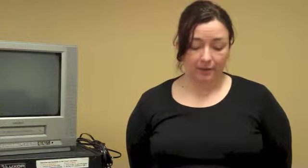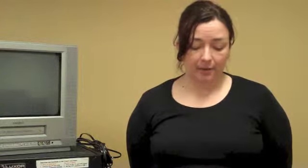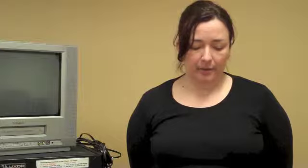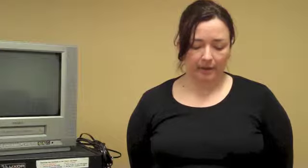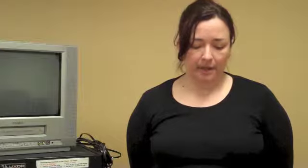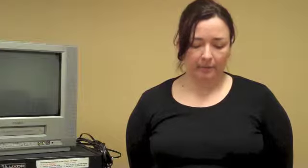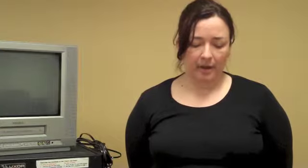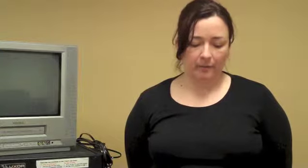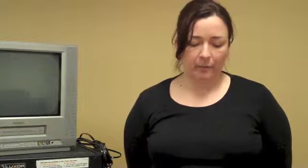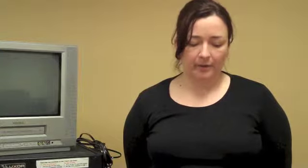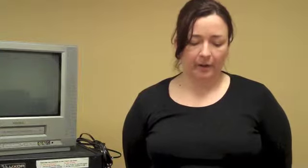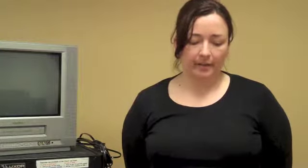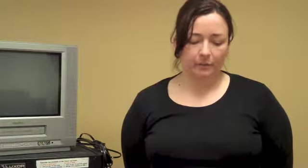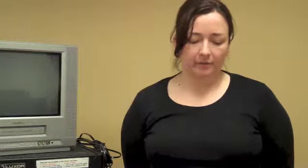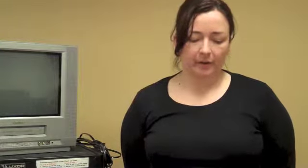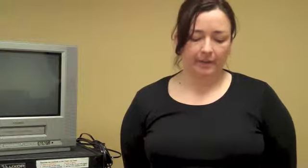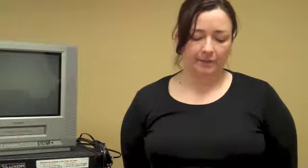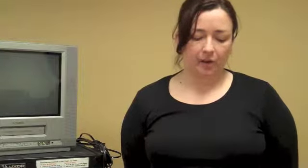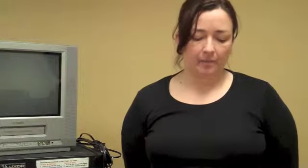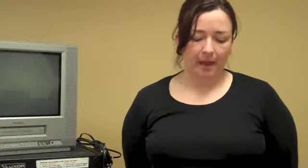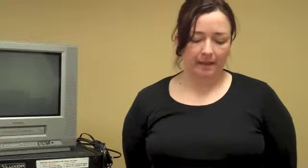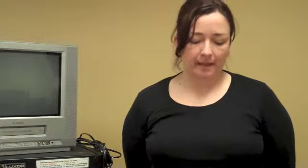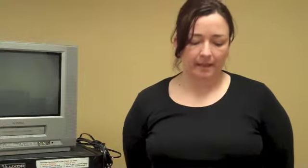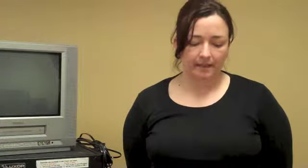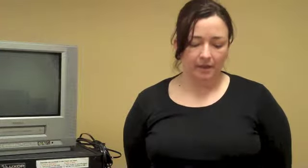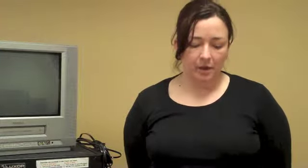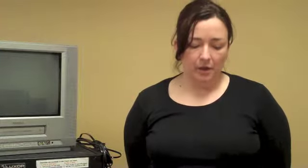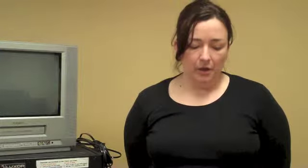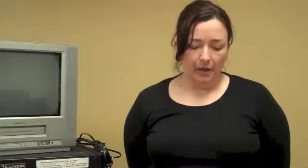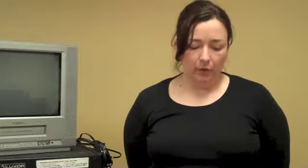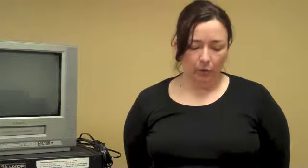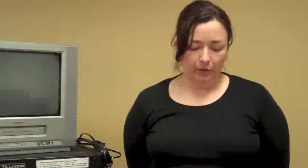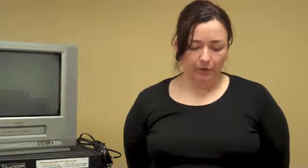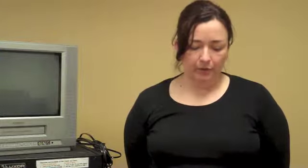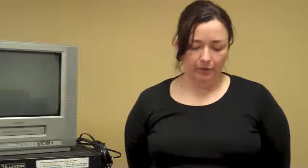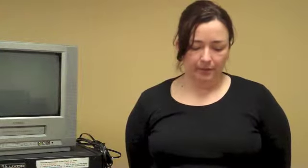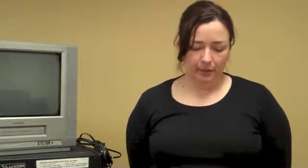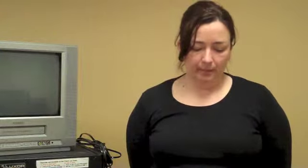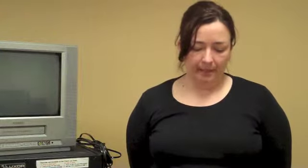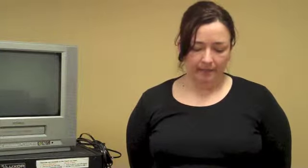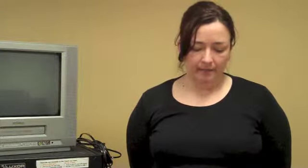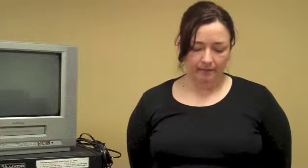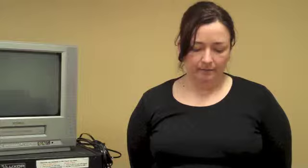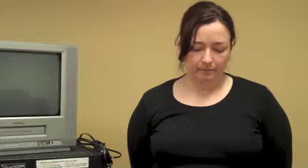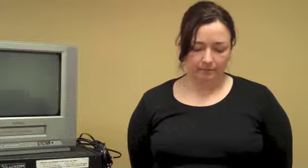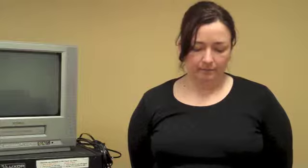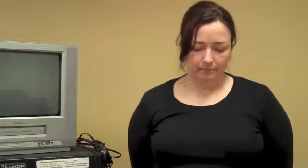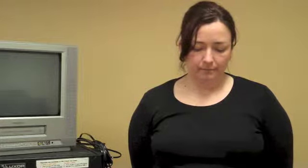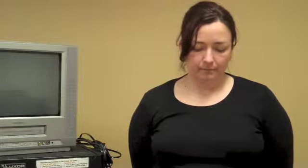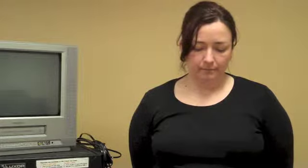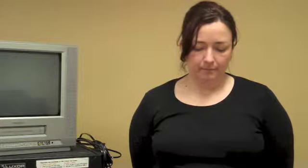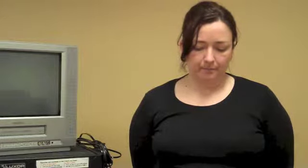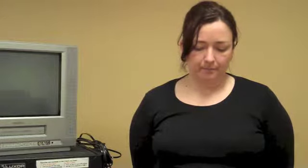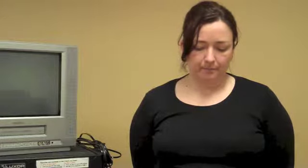the next term that we're going to talk about, and we've already described that. And in order to determine